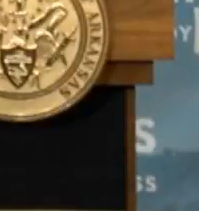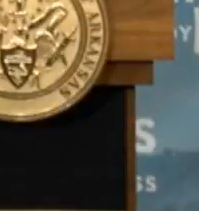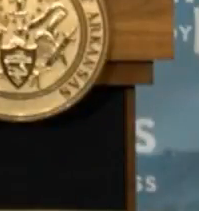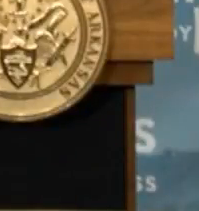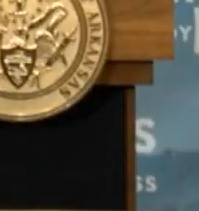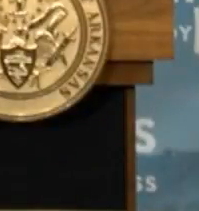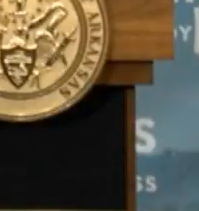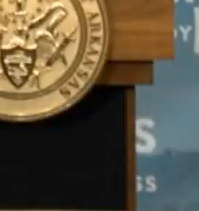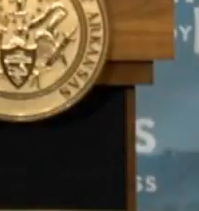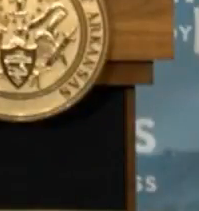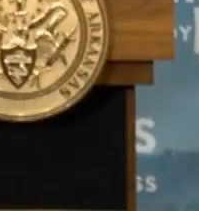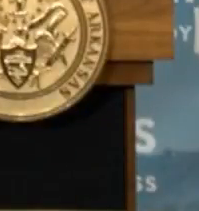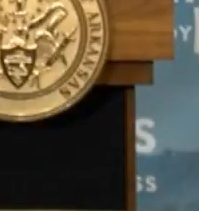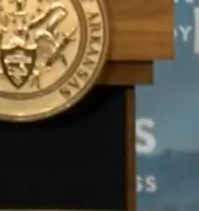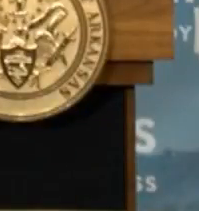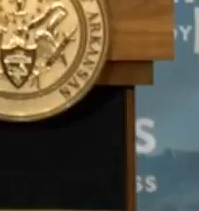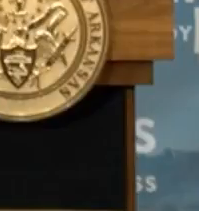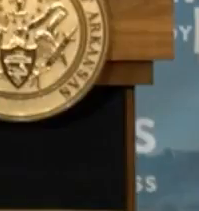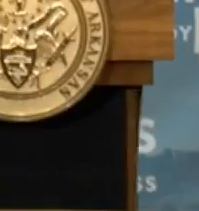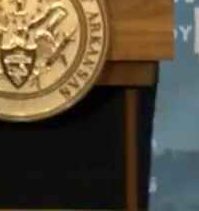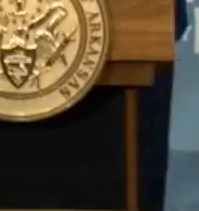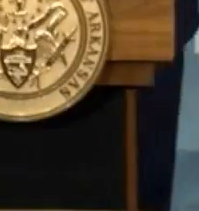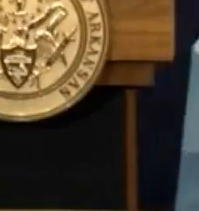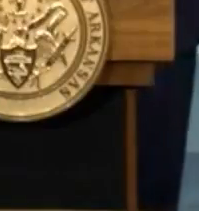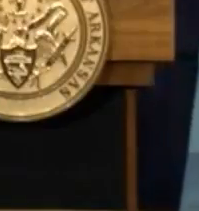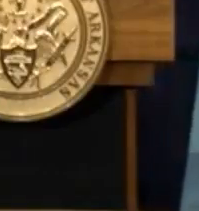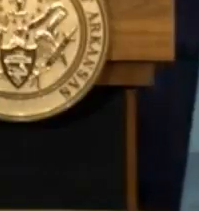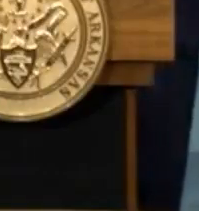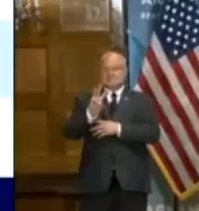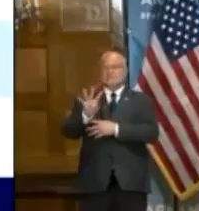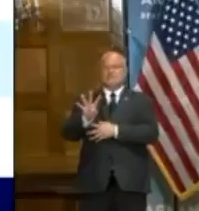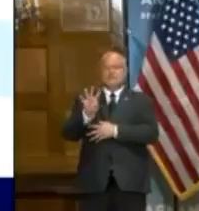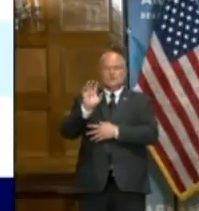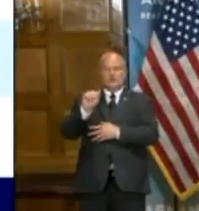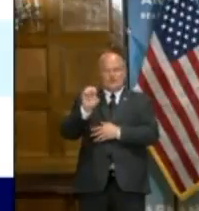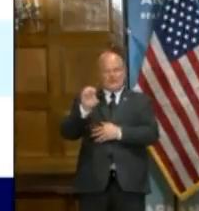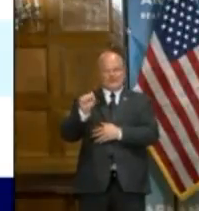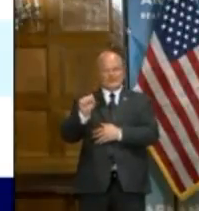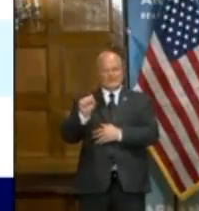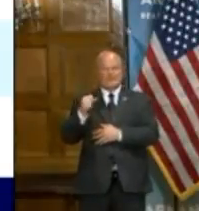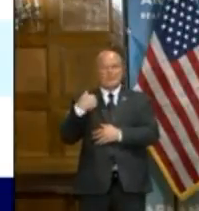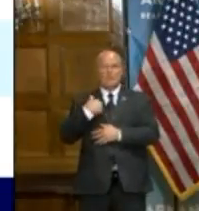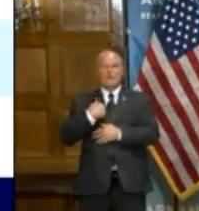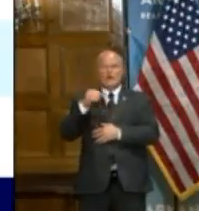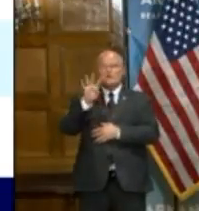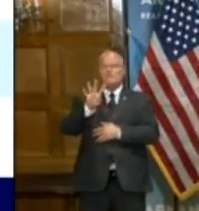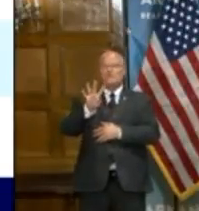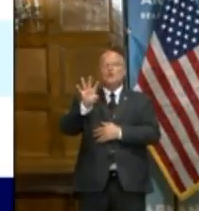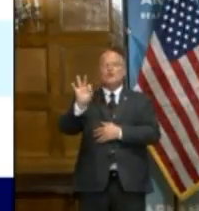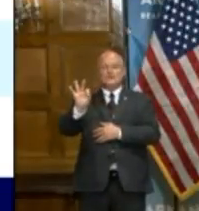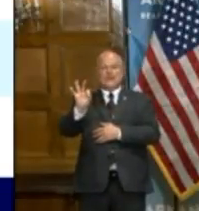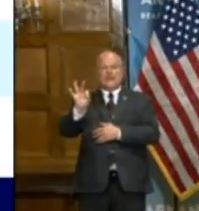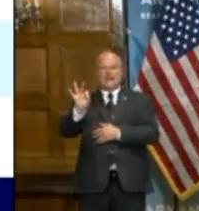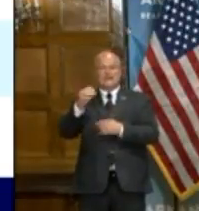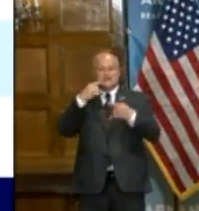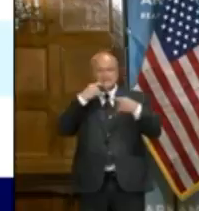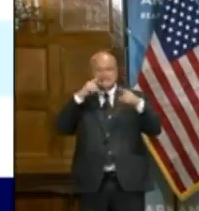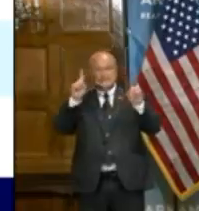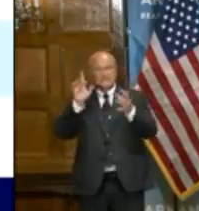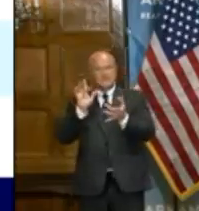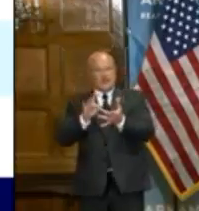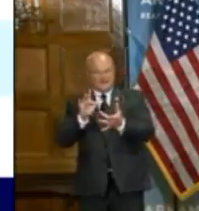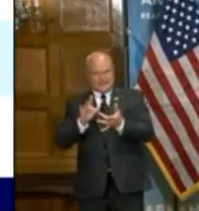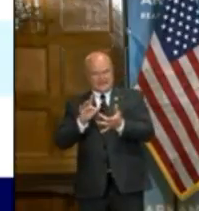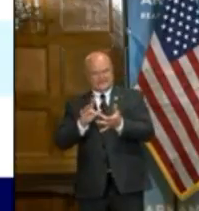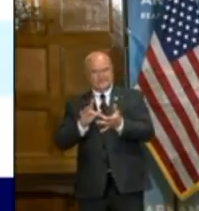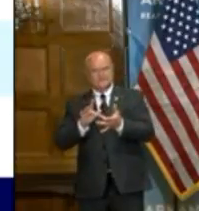you'll see, again, a breakdown of these 64. It's 64 cases. We had 49 was a successful